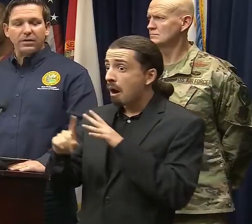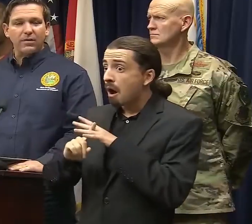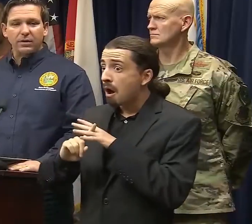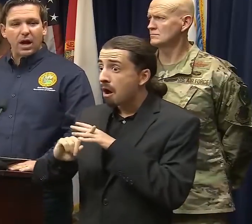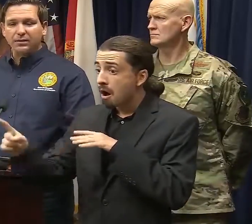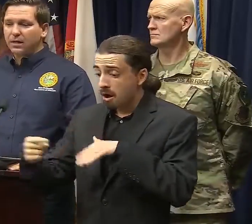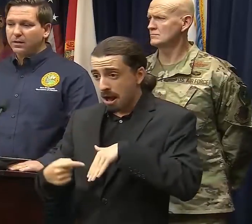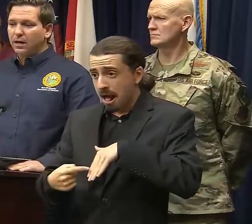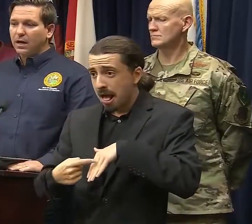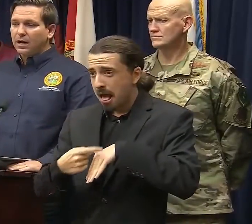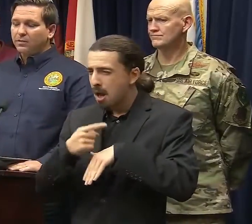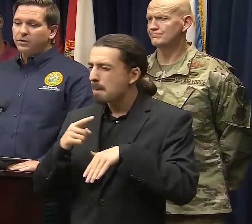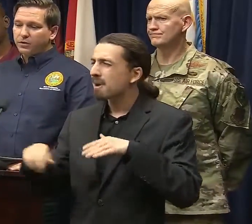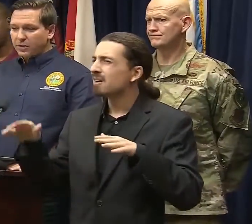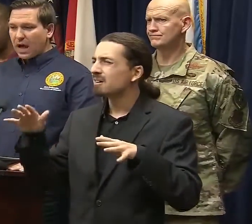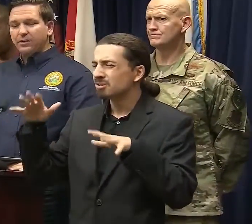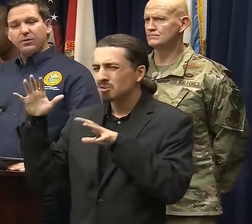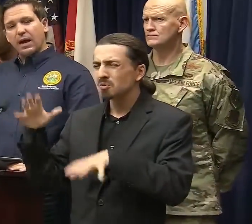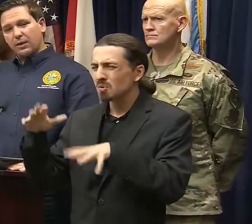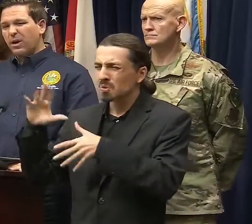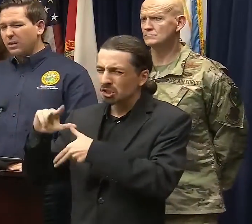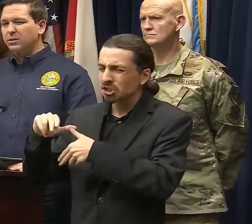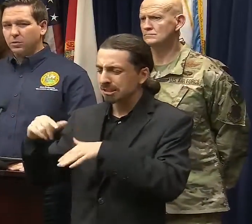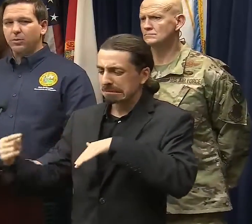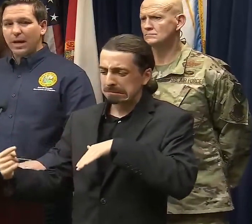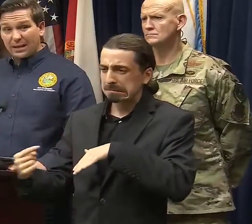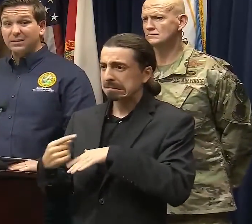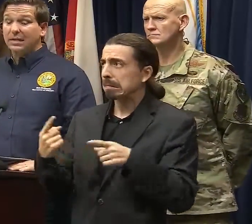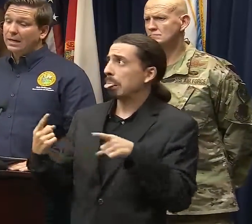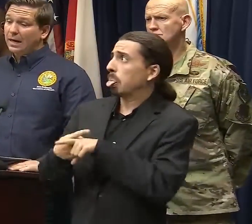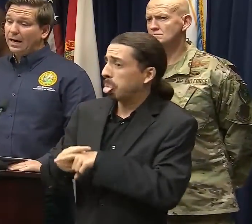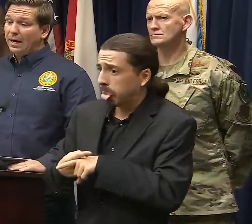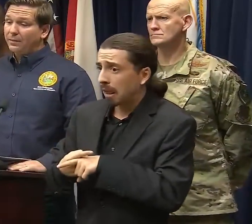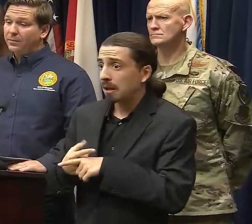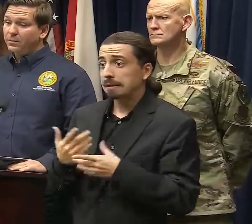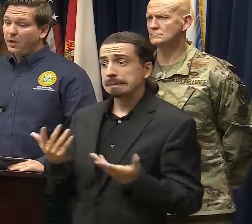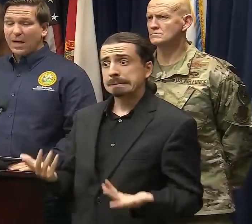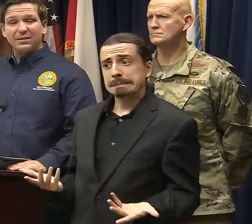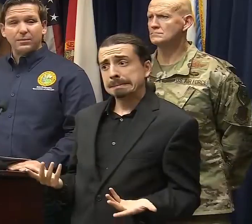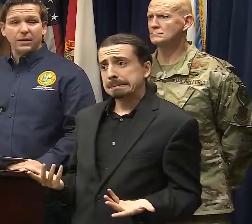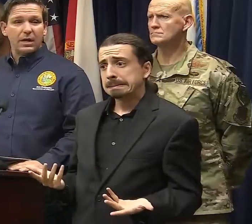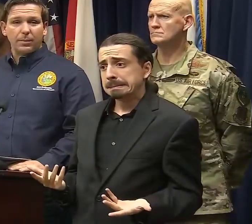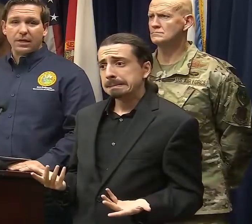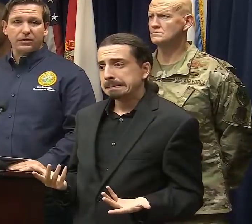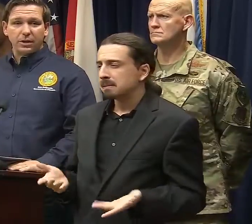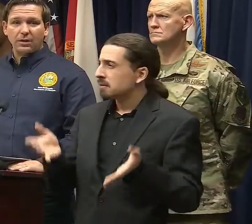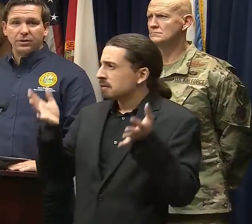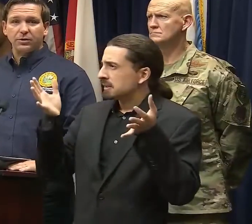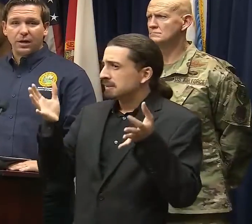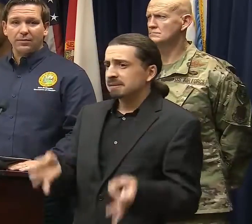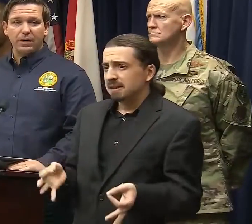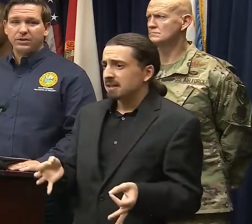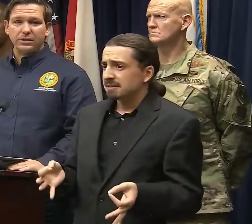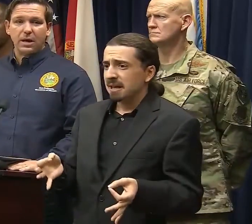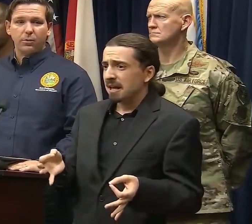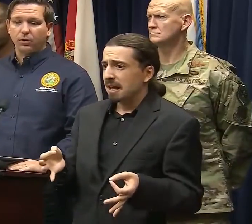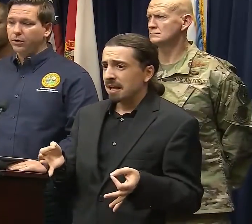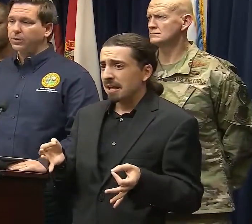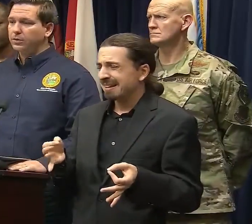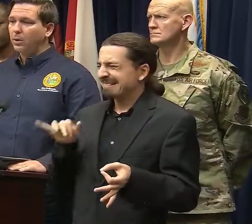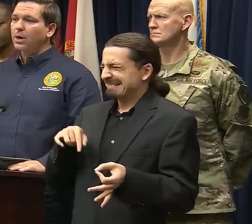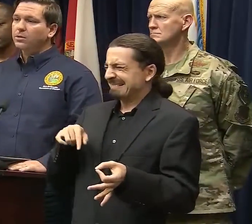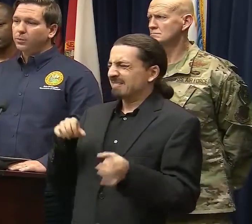you haven't lost anything. If you choose not to evacuate and the storm hits, that's something that could potentially cost you your life, and it's just